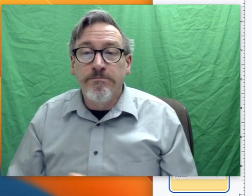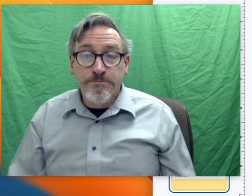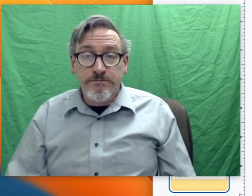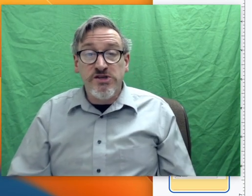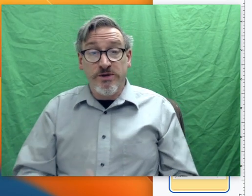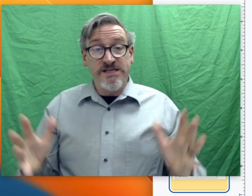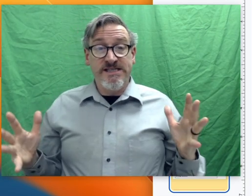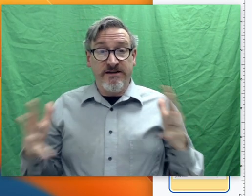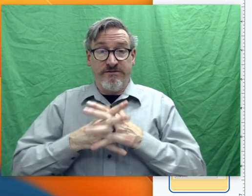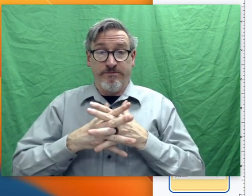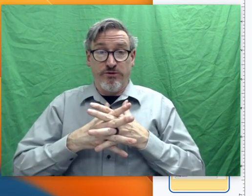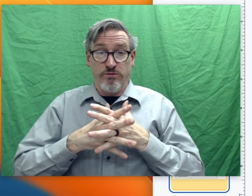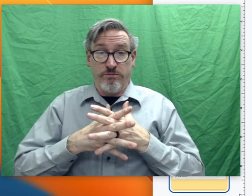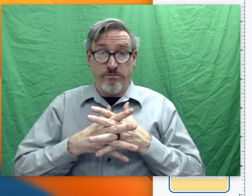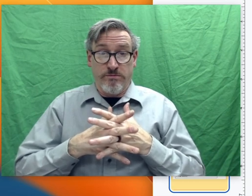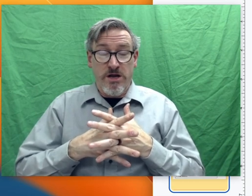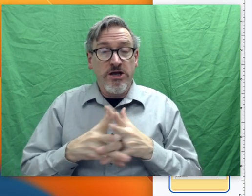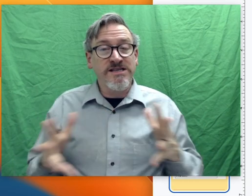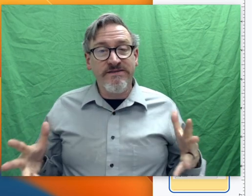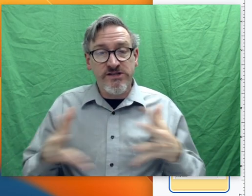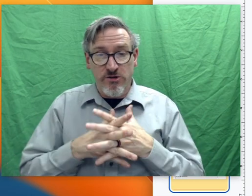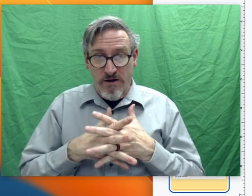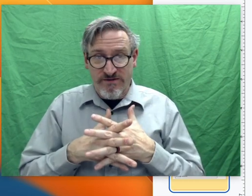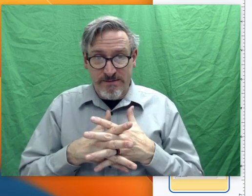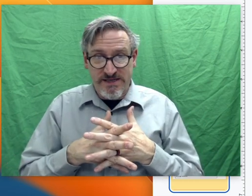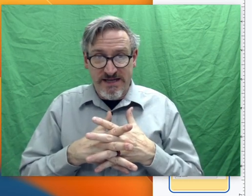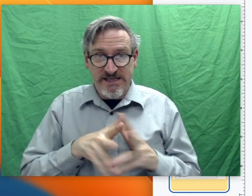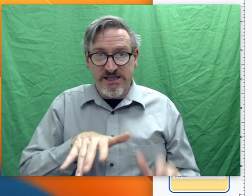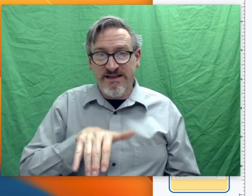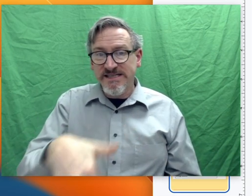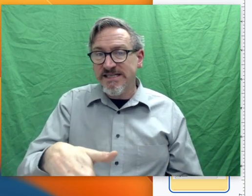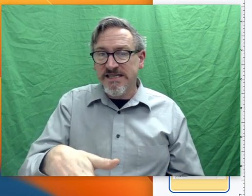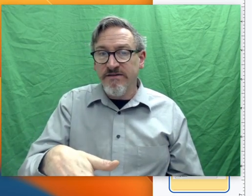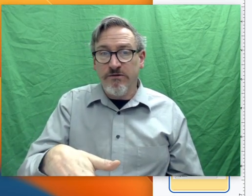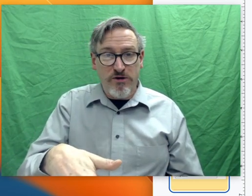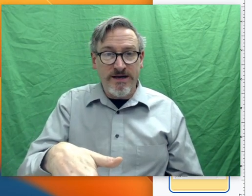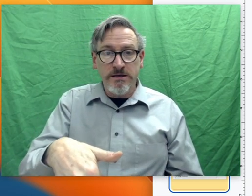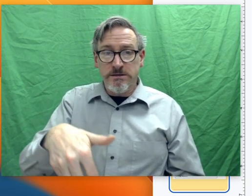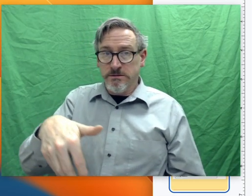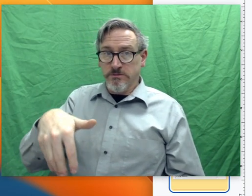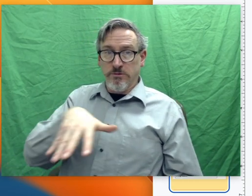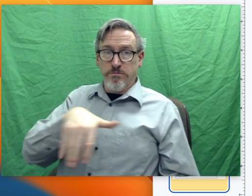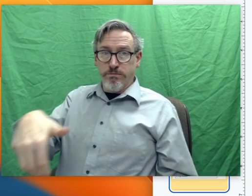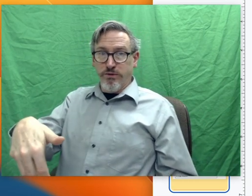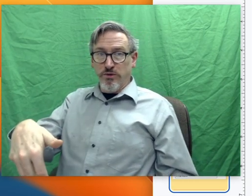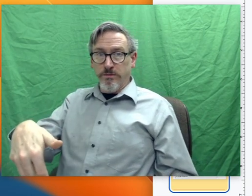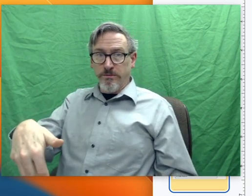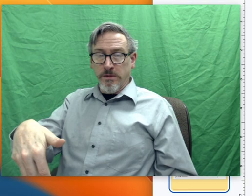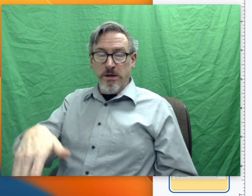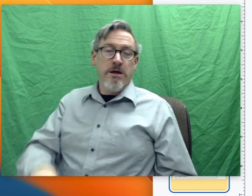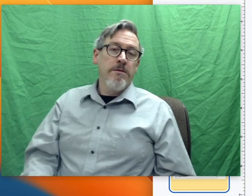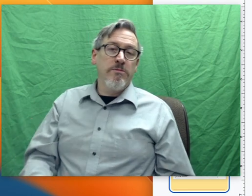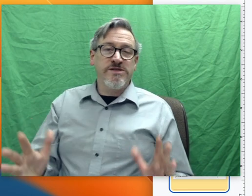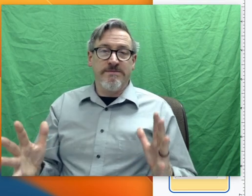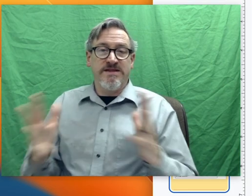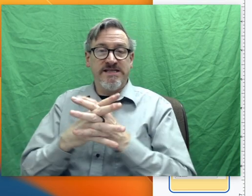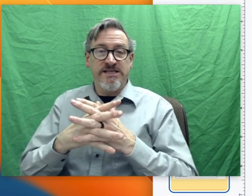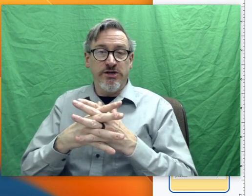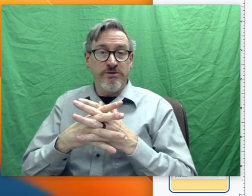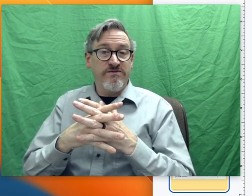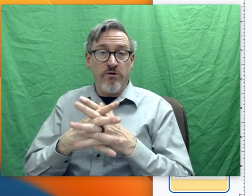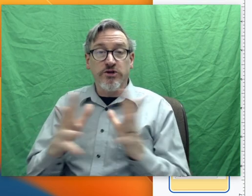Um, so conceive is oftentimes this. This is the sign for pregnant, boom. Most of the